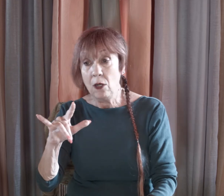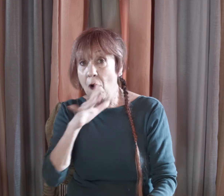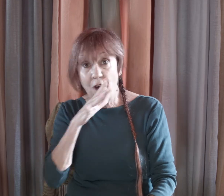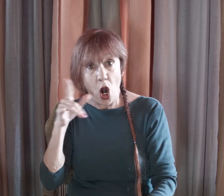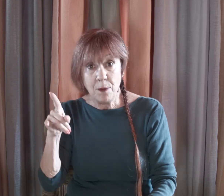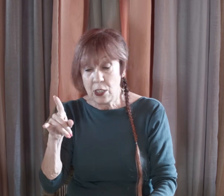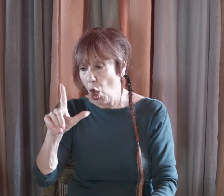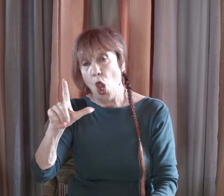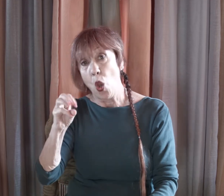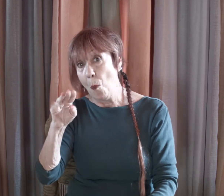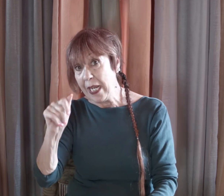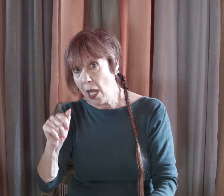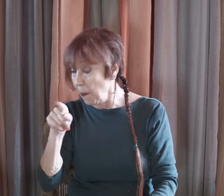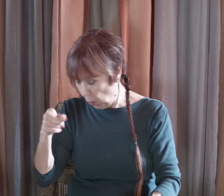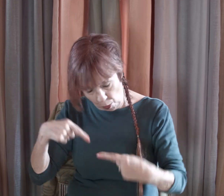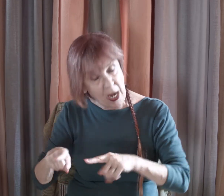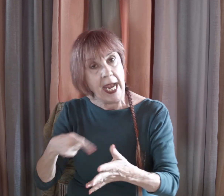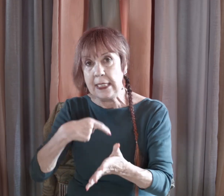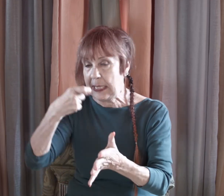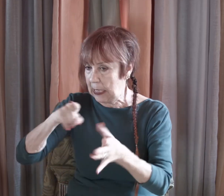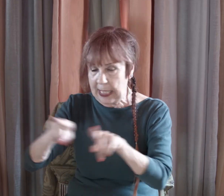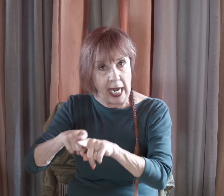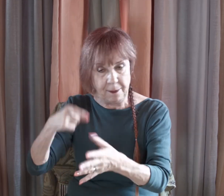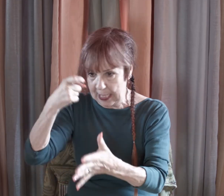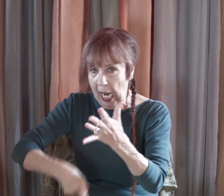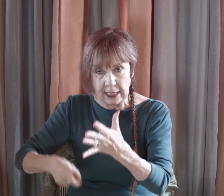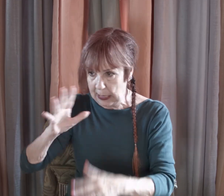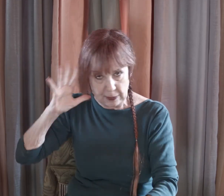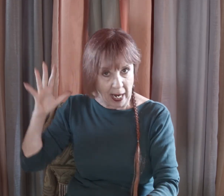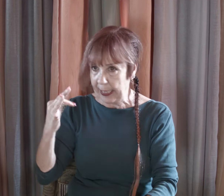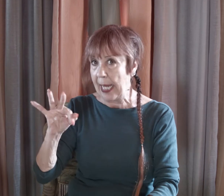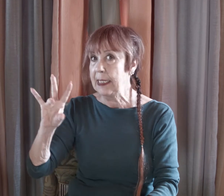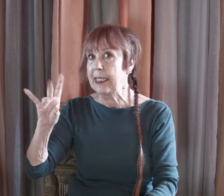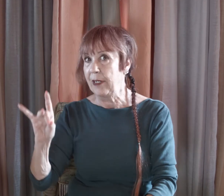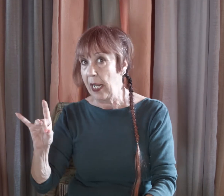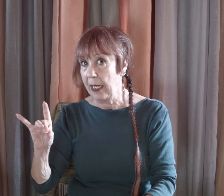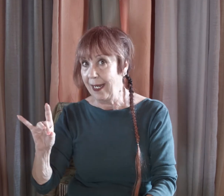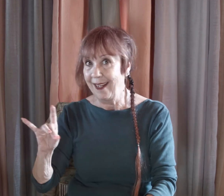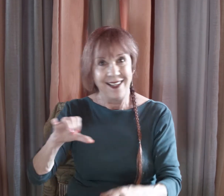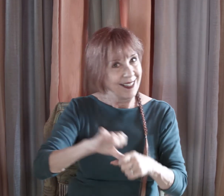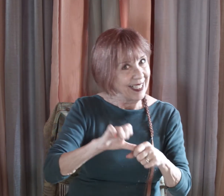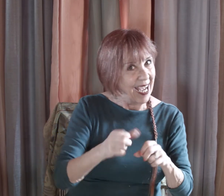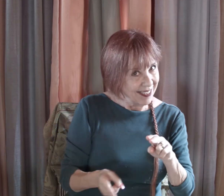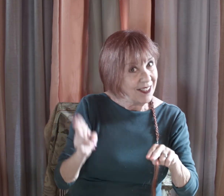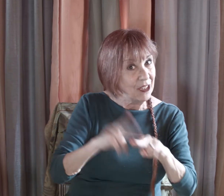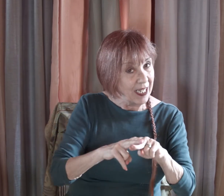in Lomita, California are paying the same property tax on storing all that oil that they did in 1978, but gasoline prices